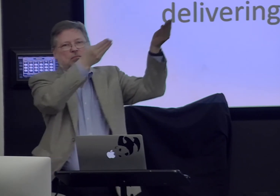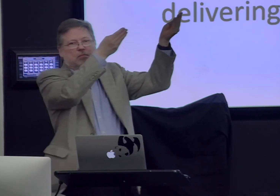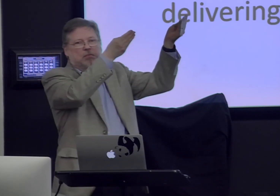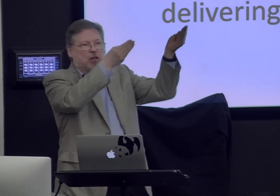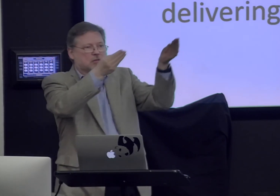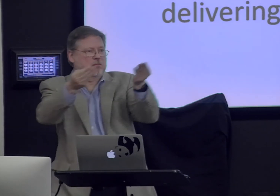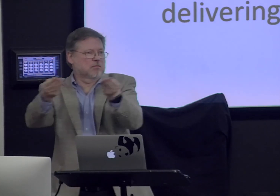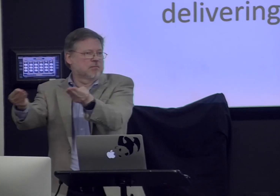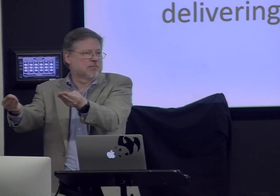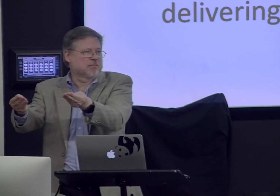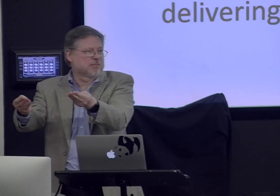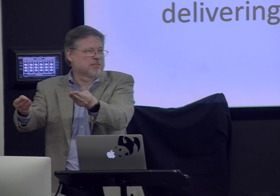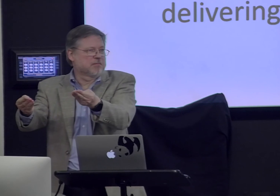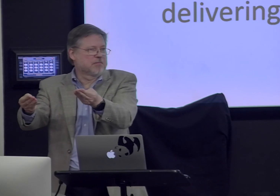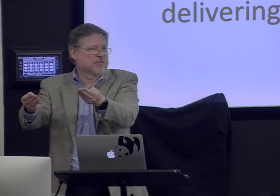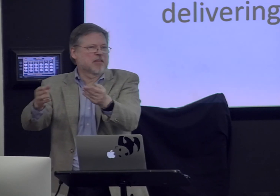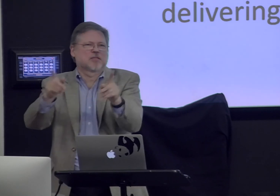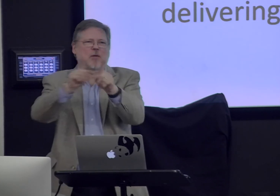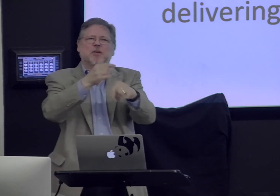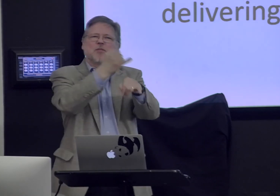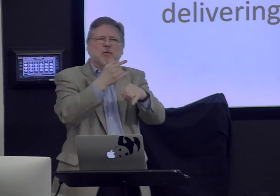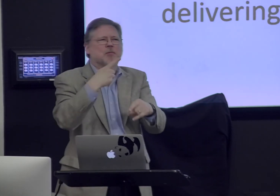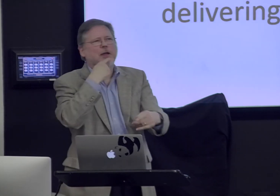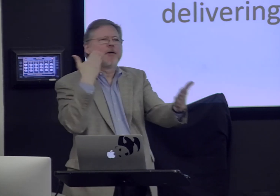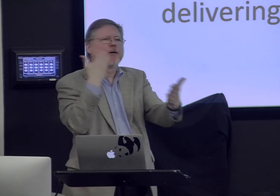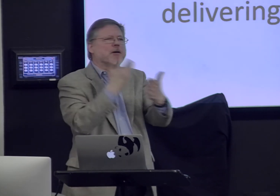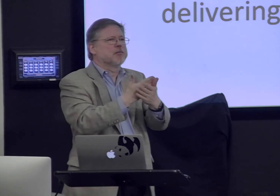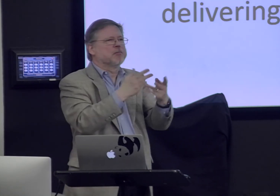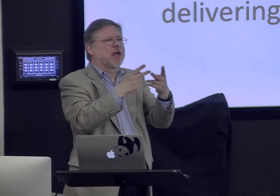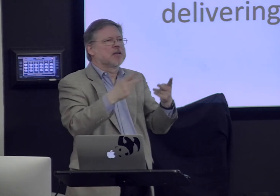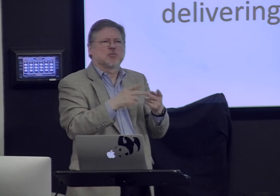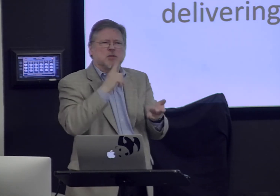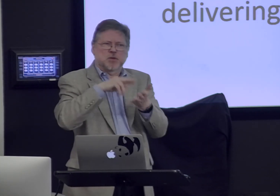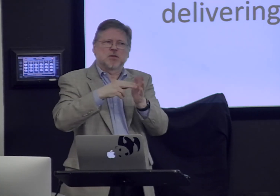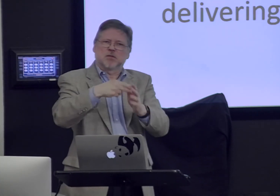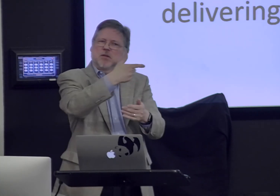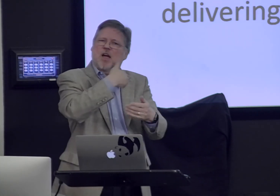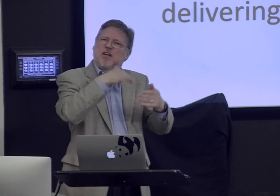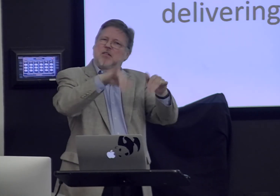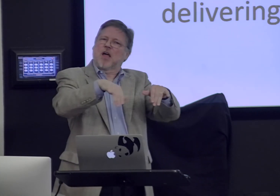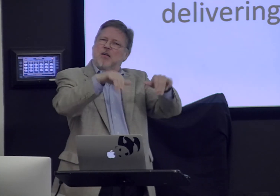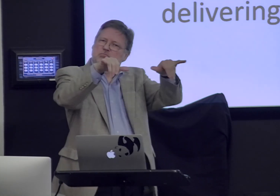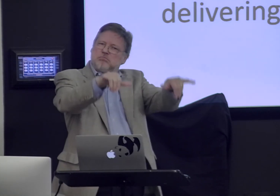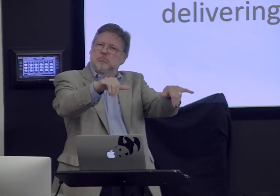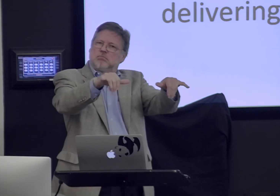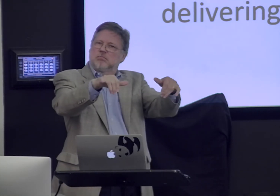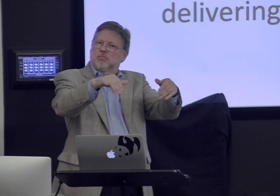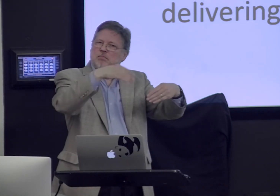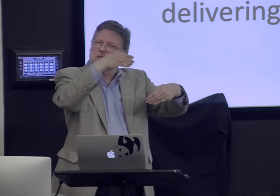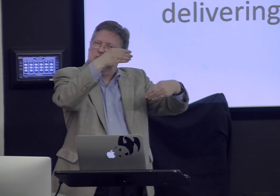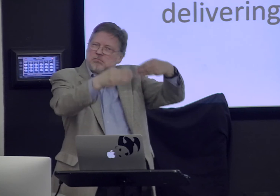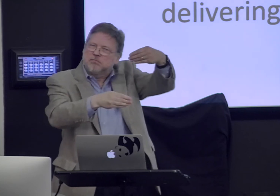only focusing on people who are maybe in their 20s to 40s, but also to understand the language that's used